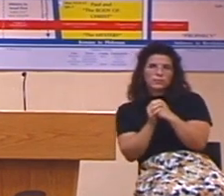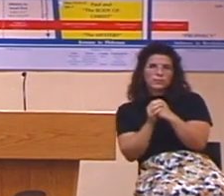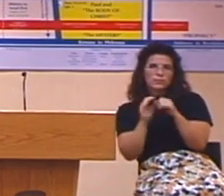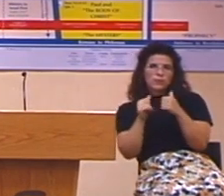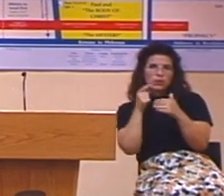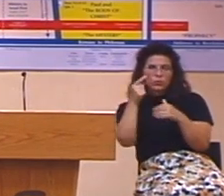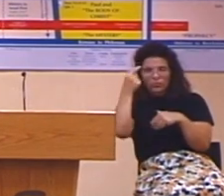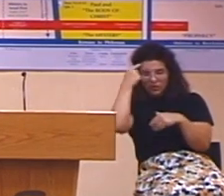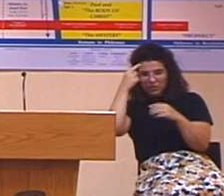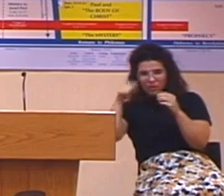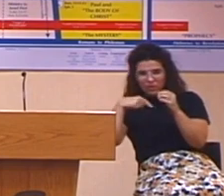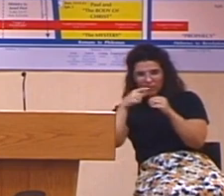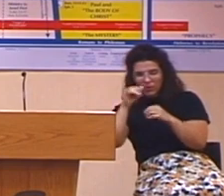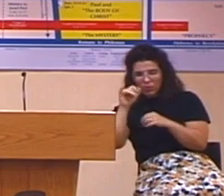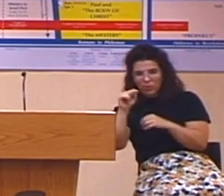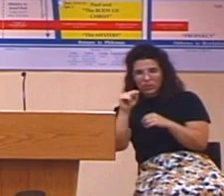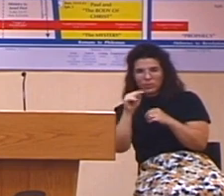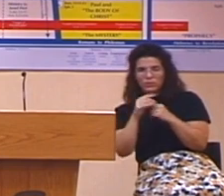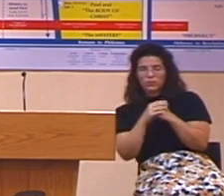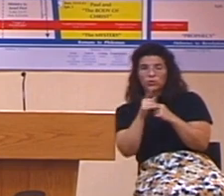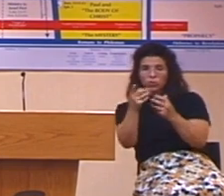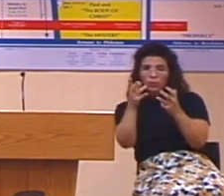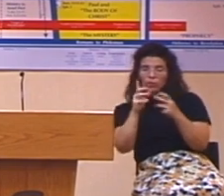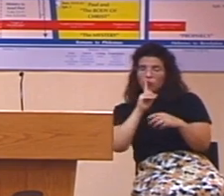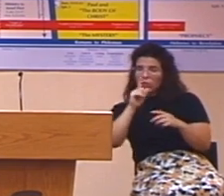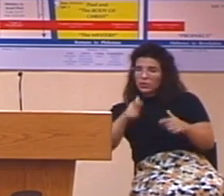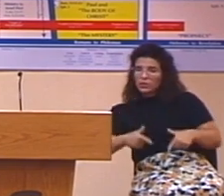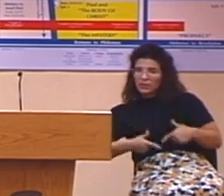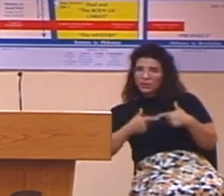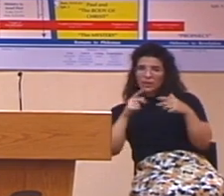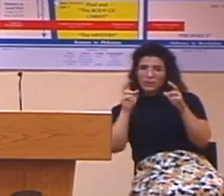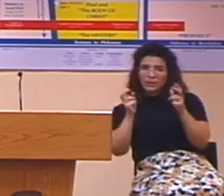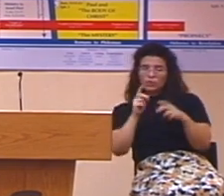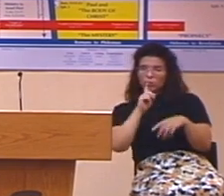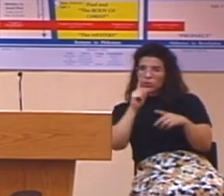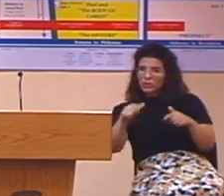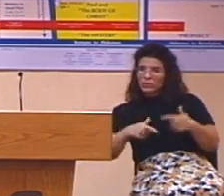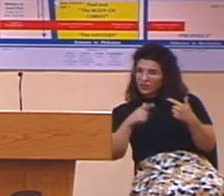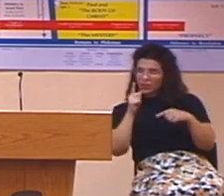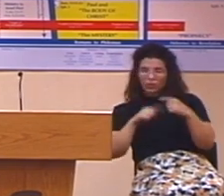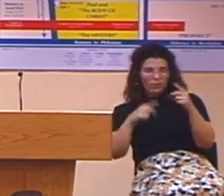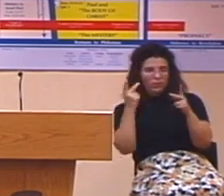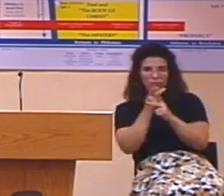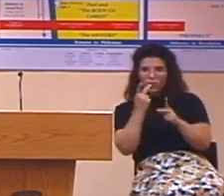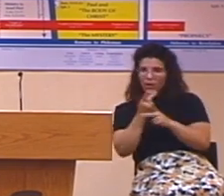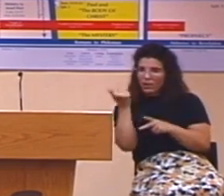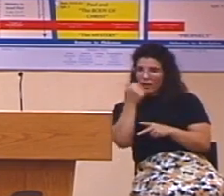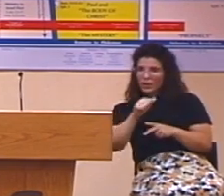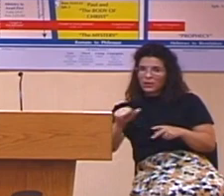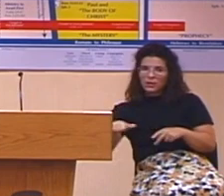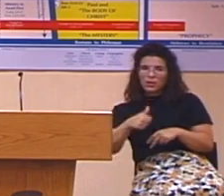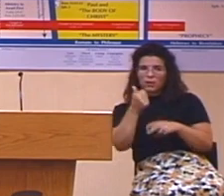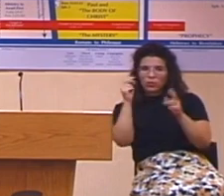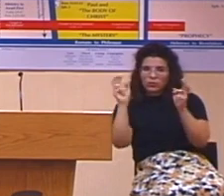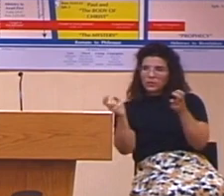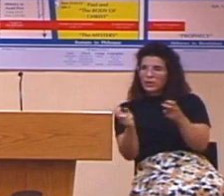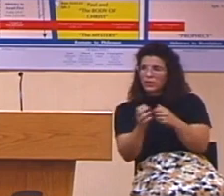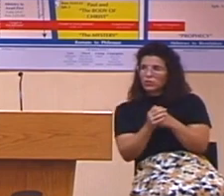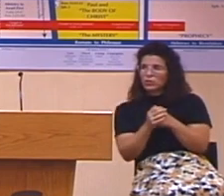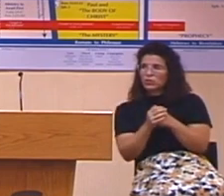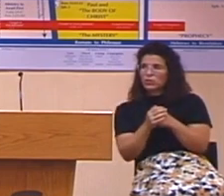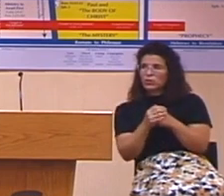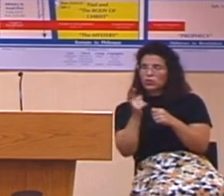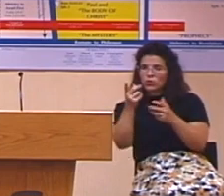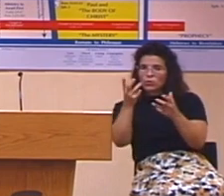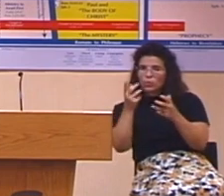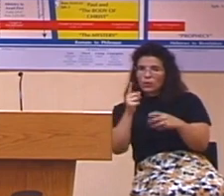How you think about it. You want real living? I titled this Real Living because I couldn't figure out any other title. It just sounded good, you know.